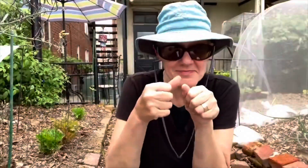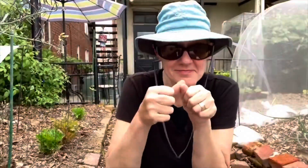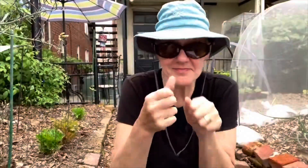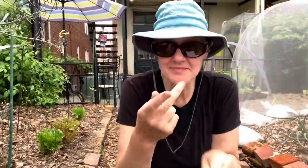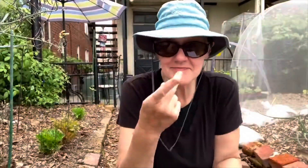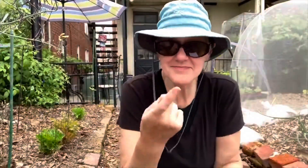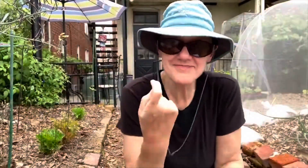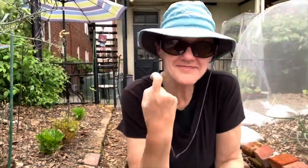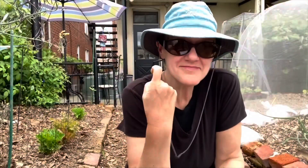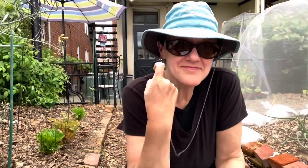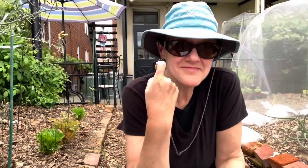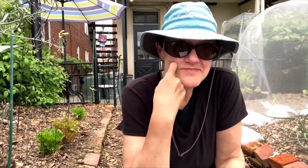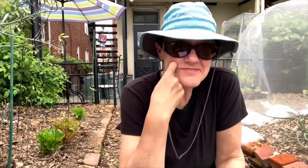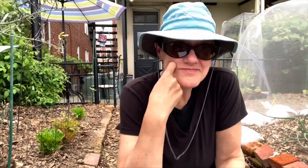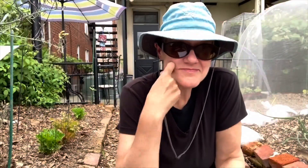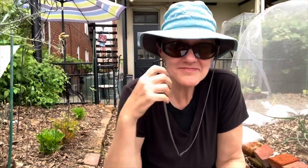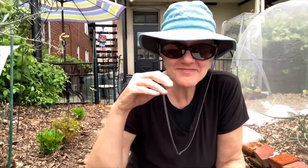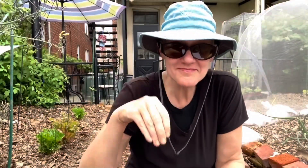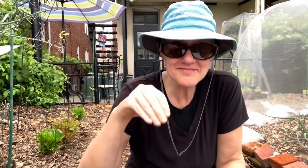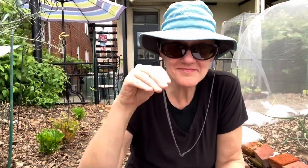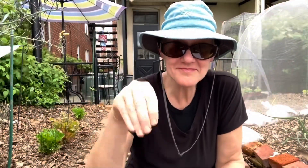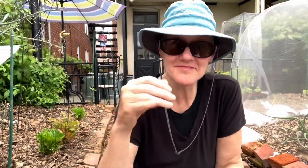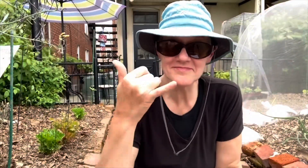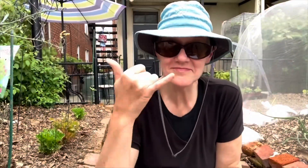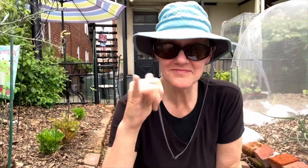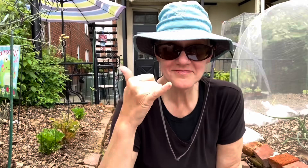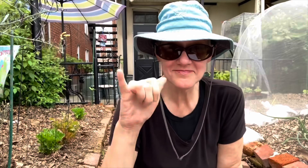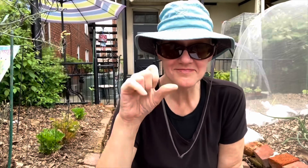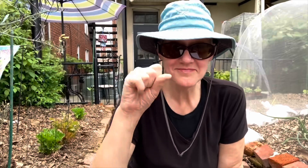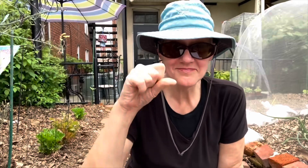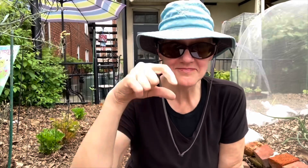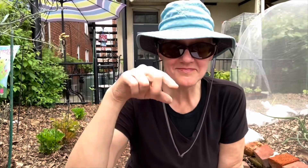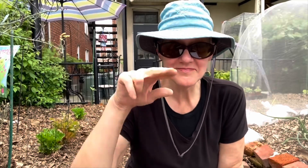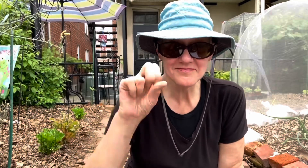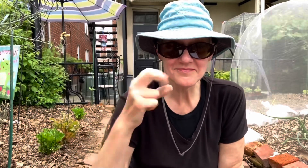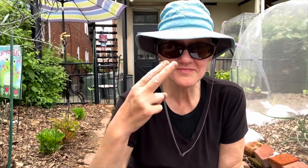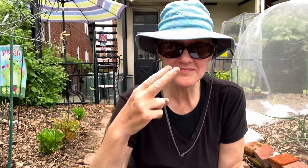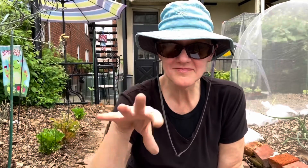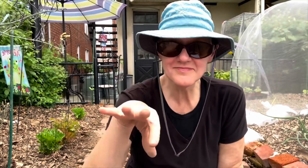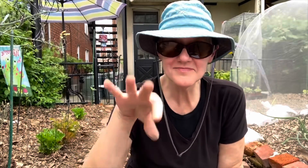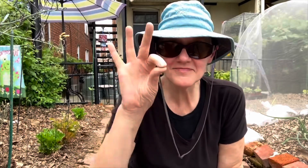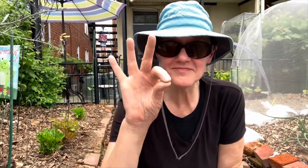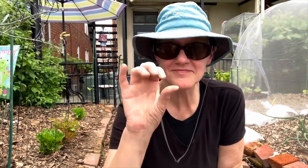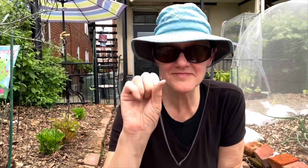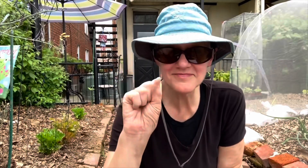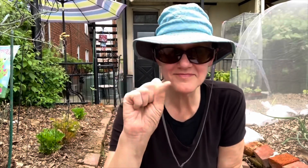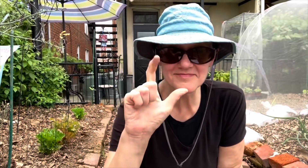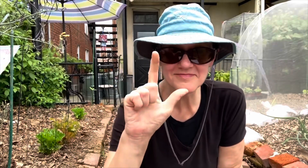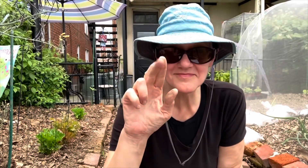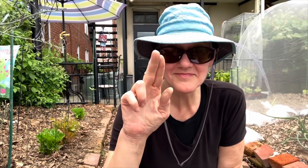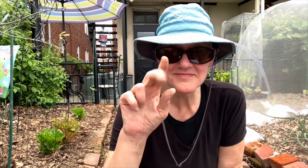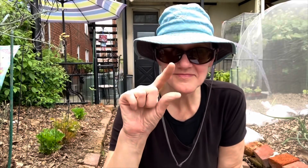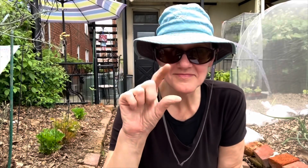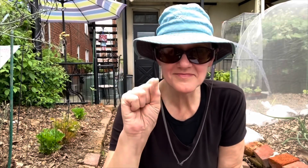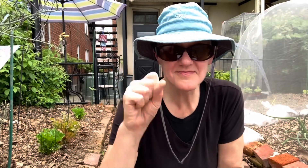Now remember when we were just planting the yellow squash, how there were slugs in the bottom of